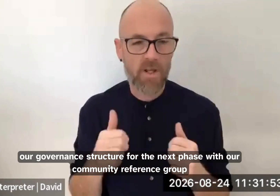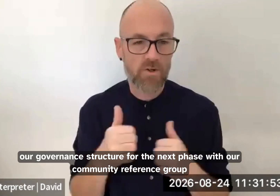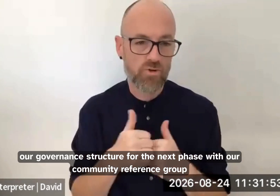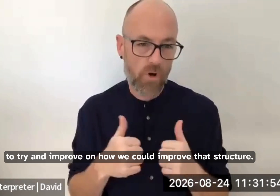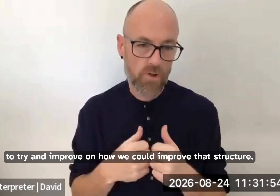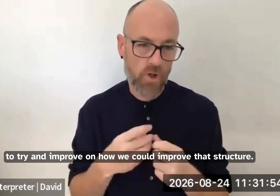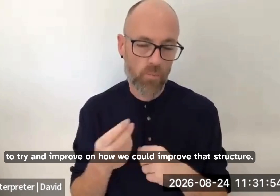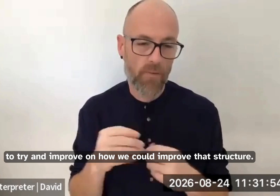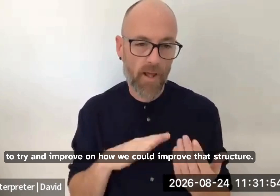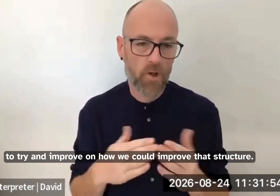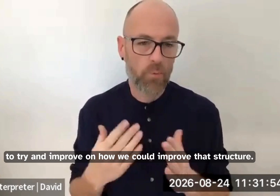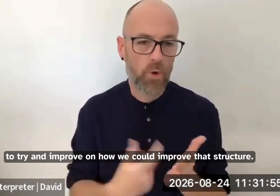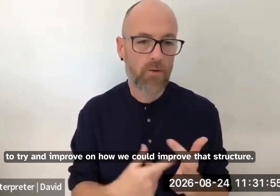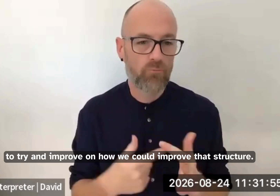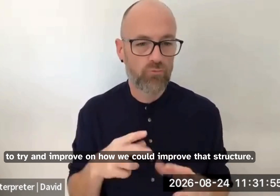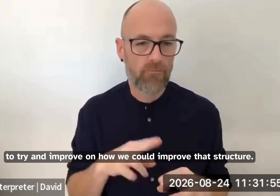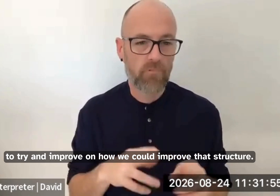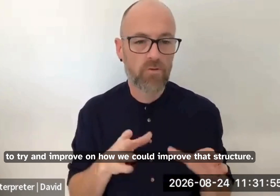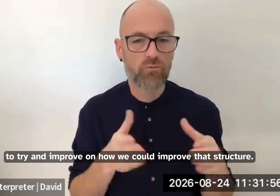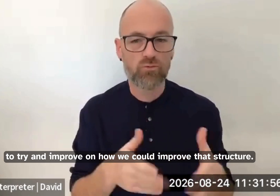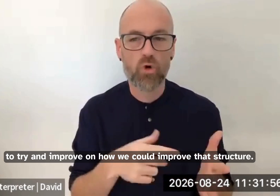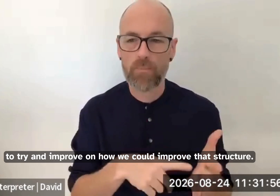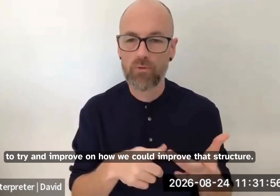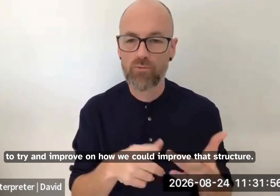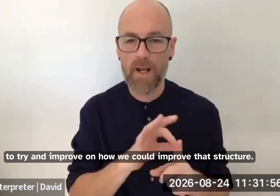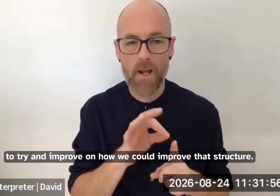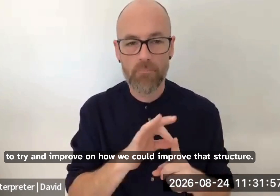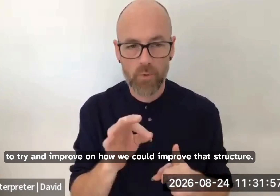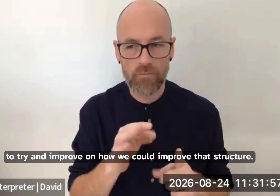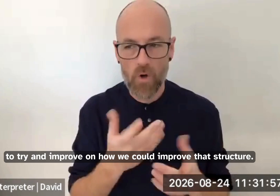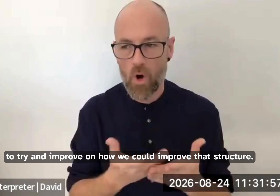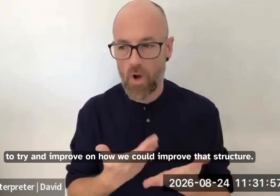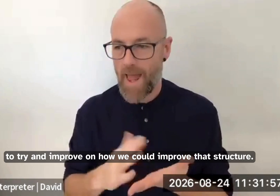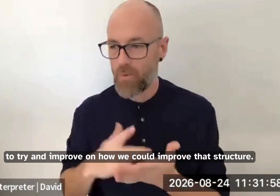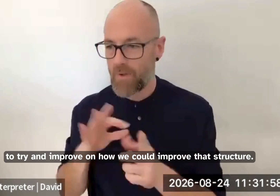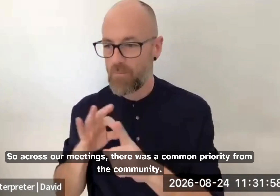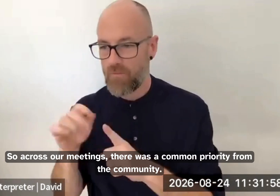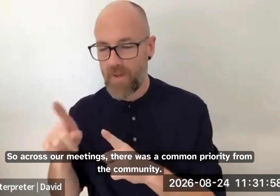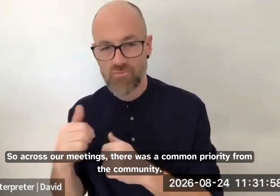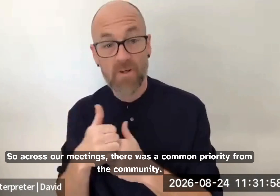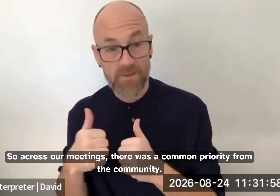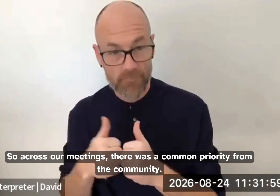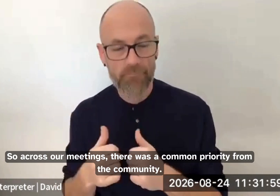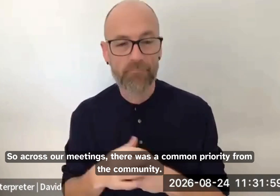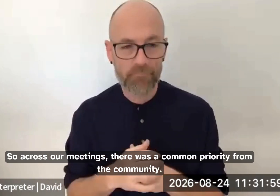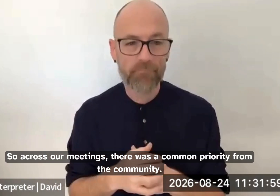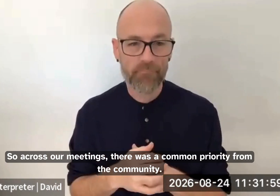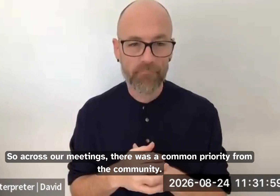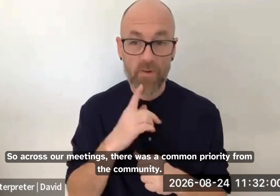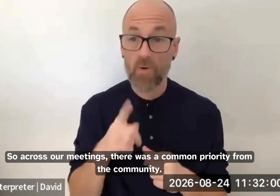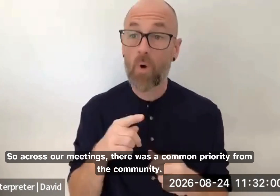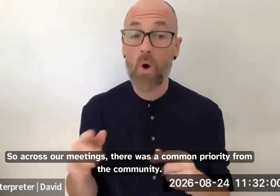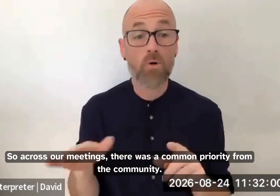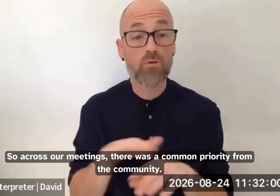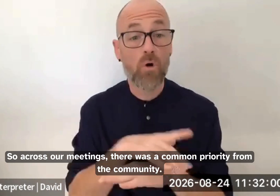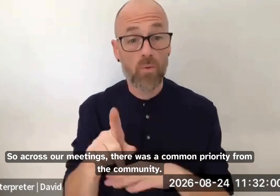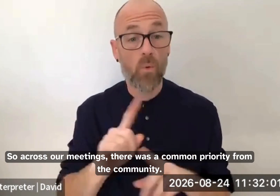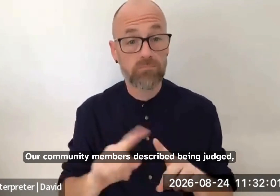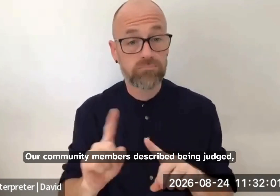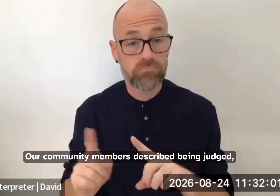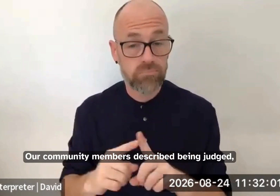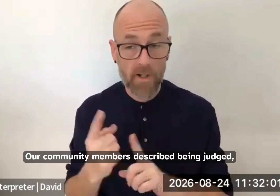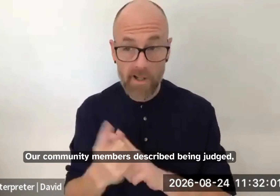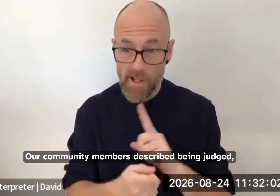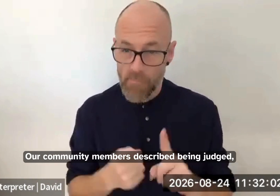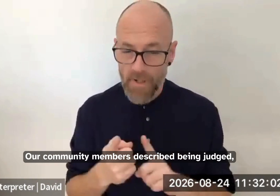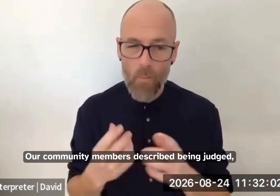community reference group to try and improve on how we could improve that structure. So across our meetings, there was a common priority from the